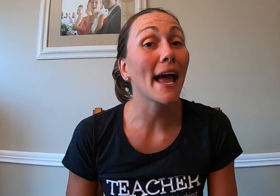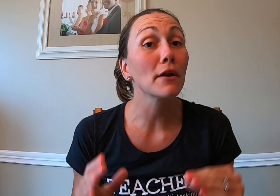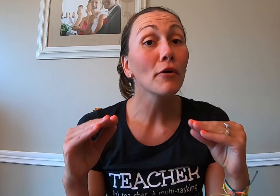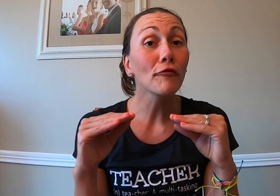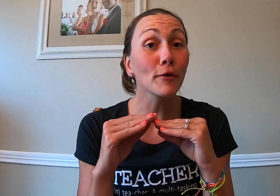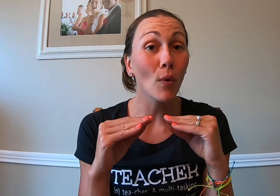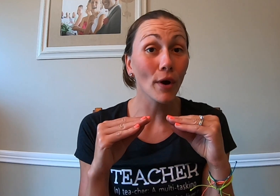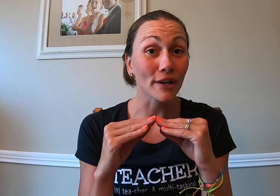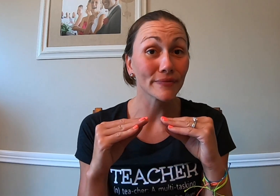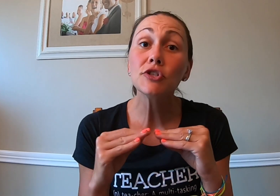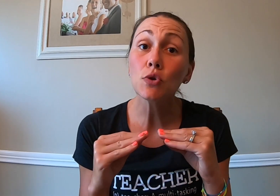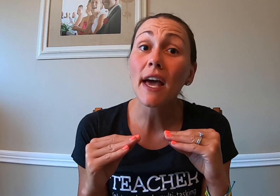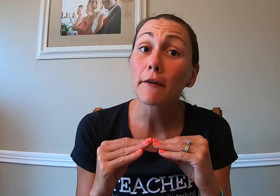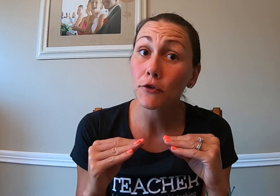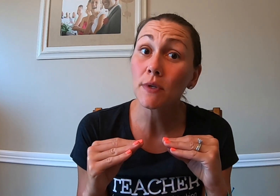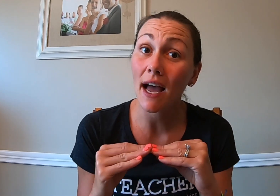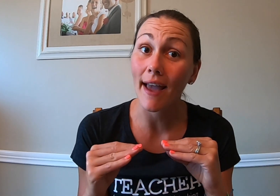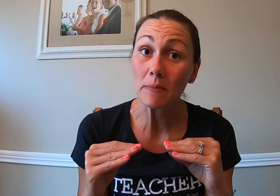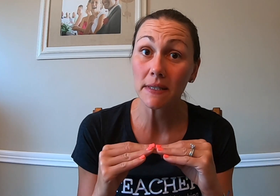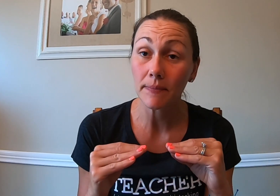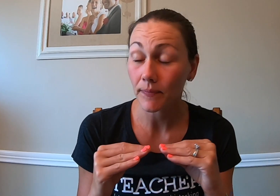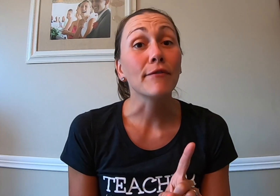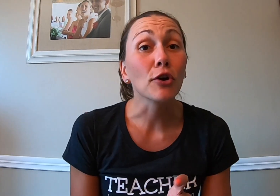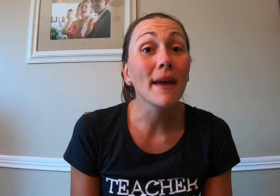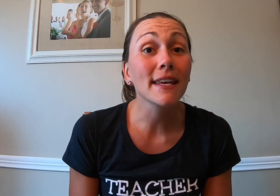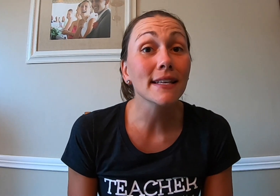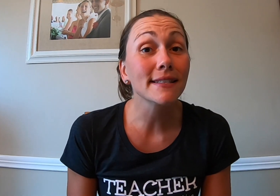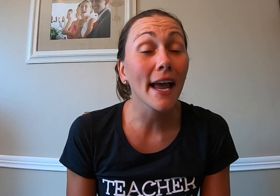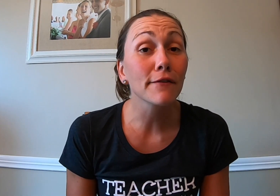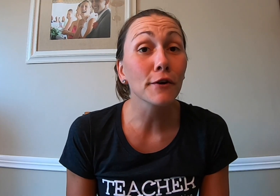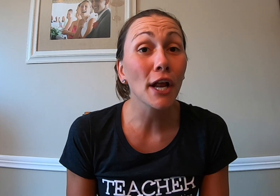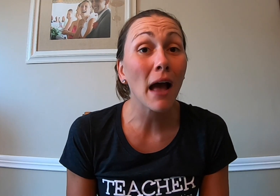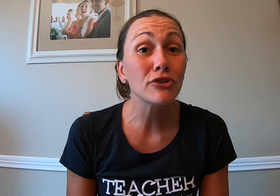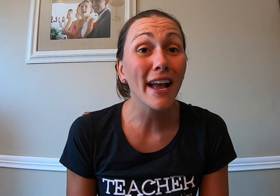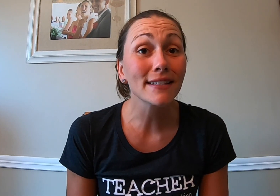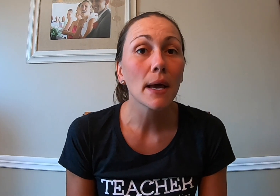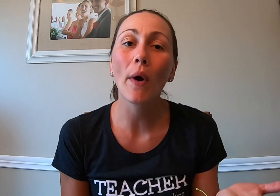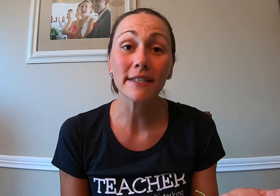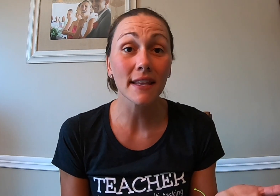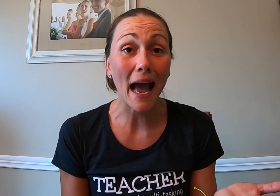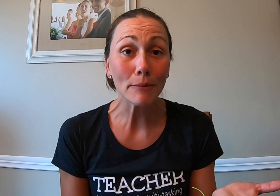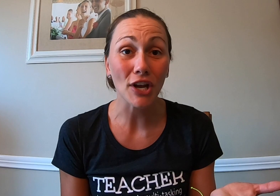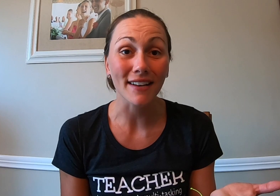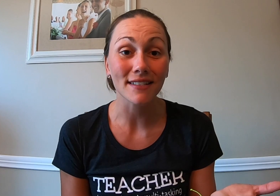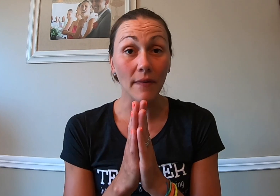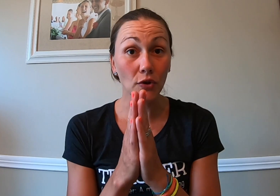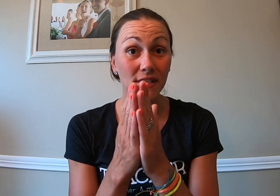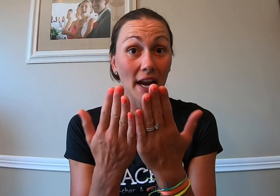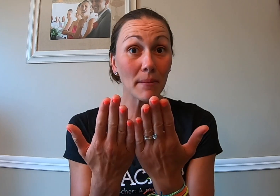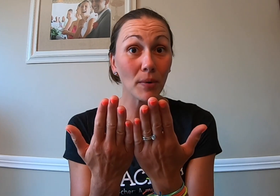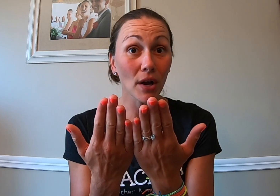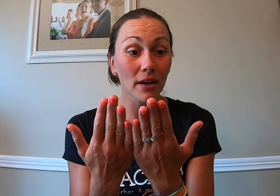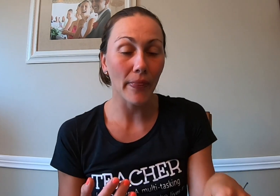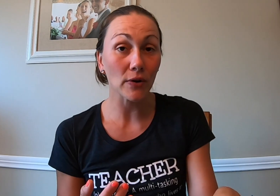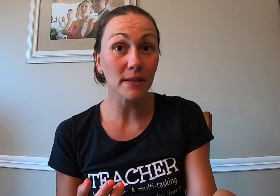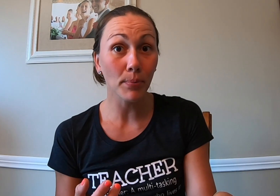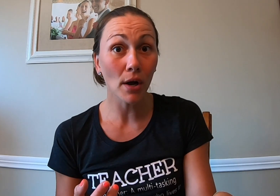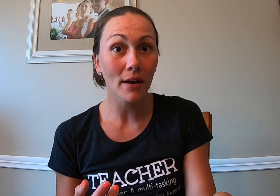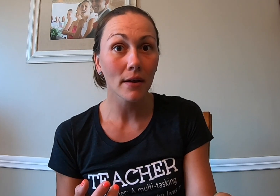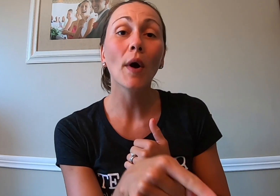sign for more, and do that a few times. If you're making the sign for an object, point to the object. If you're signing book and there's the book, you want